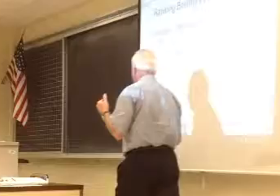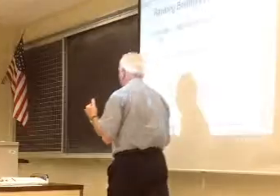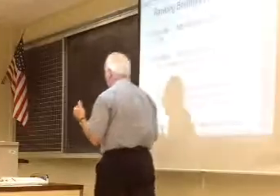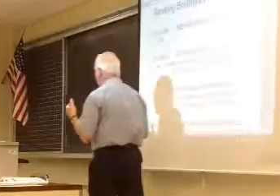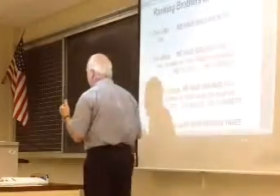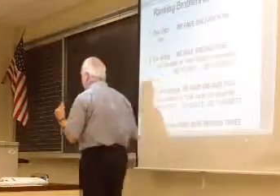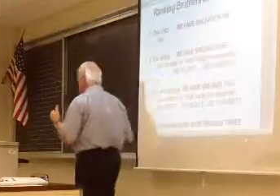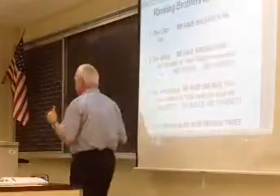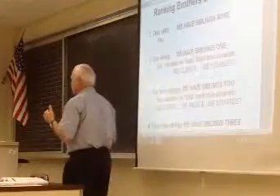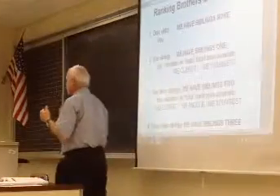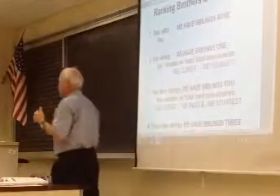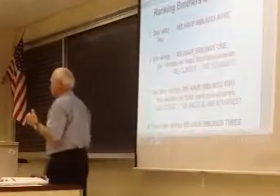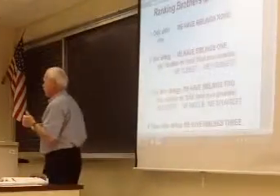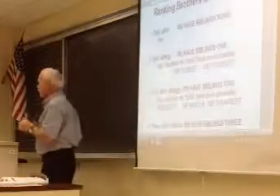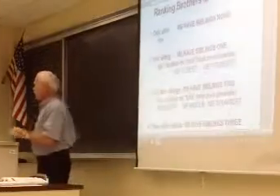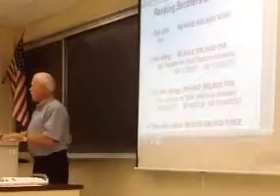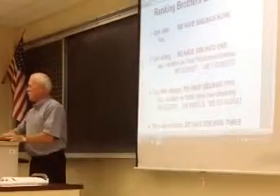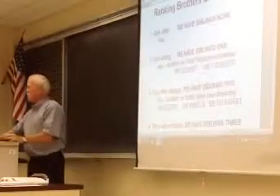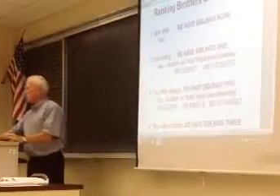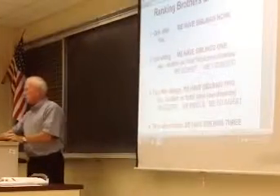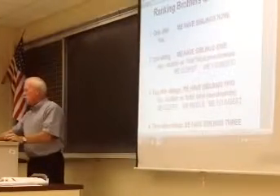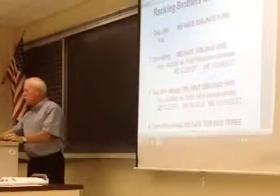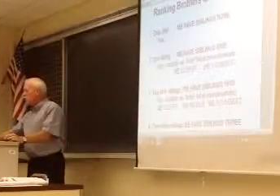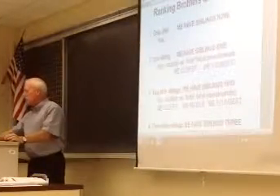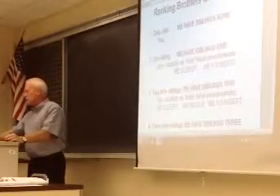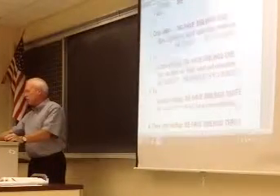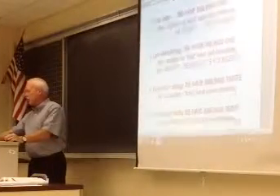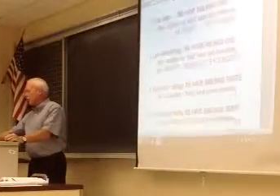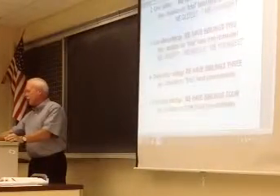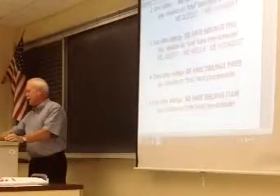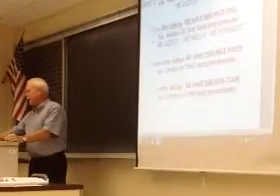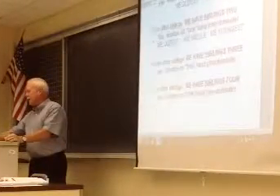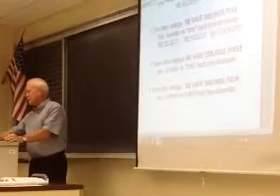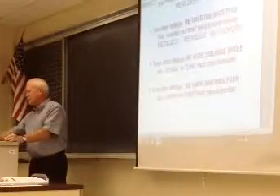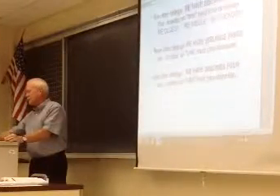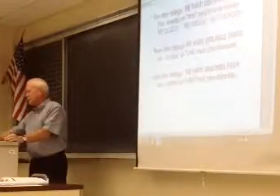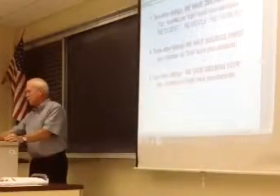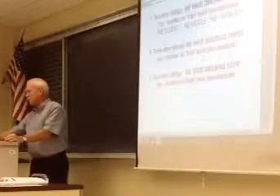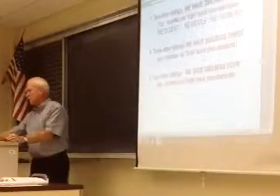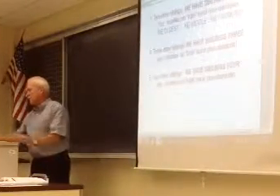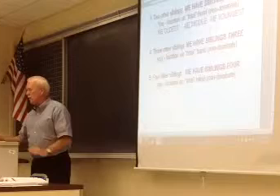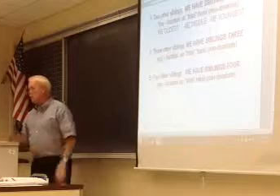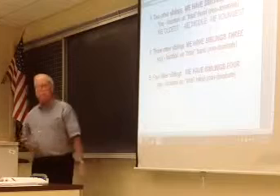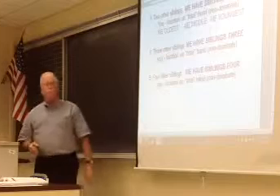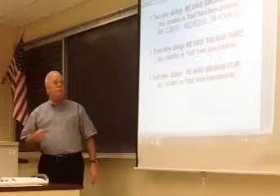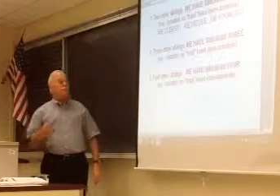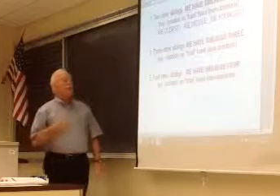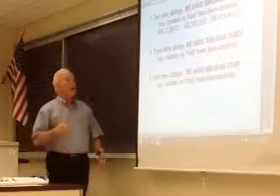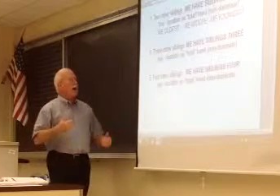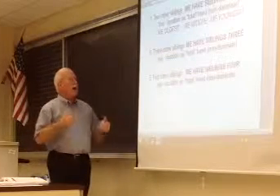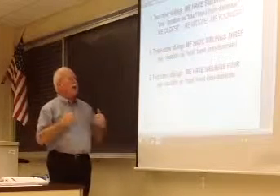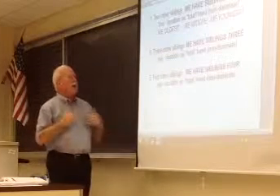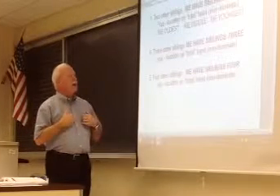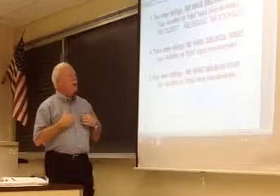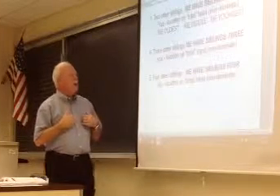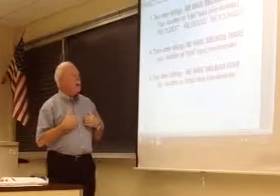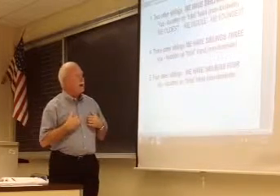If you have 2 other siblings, here we go. I